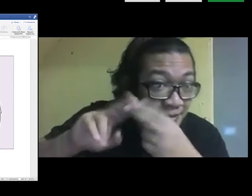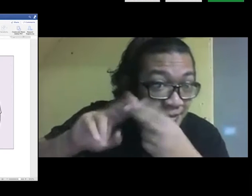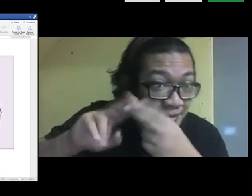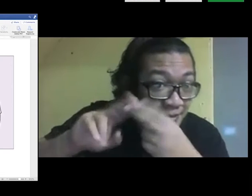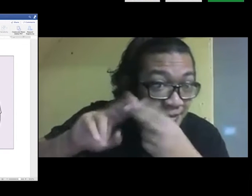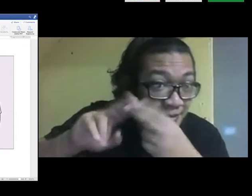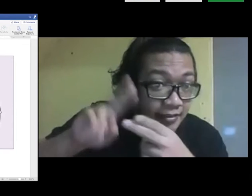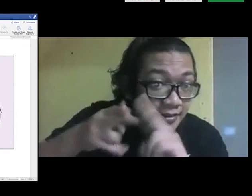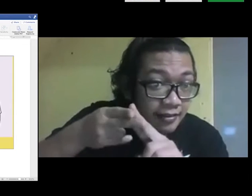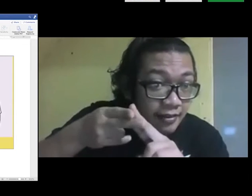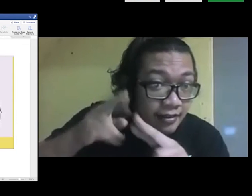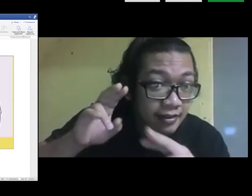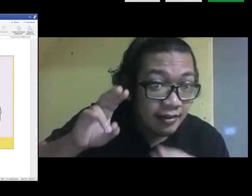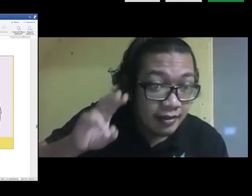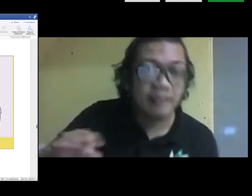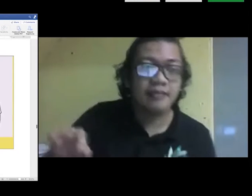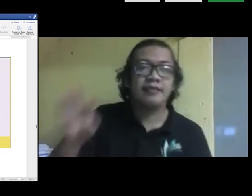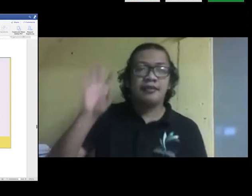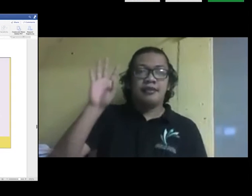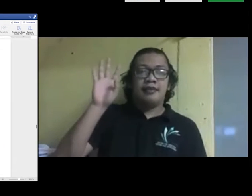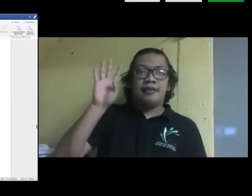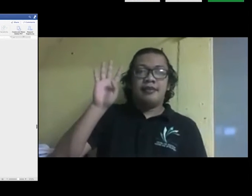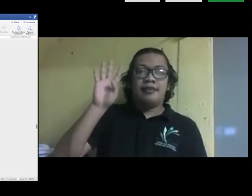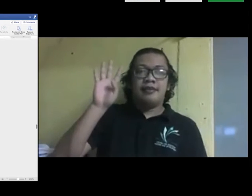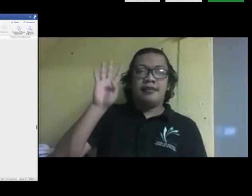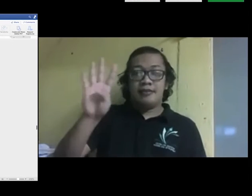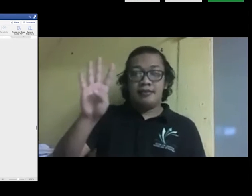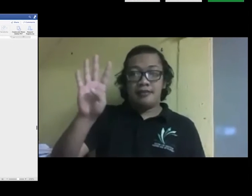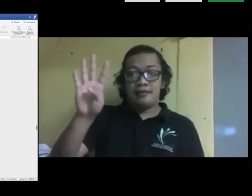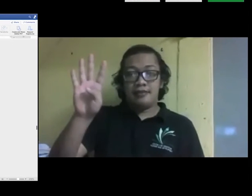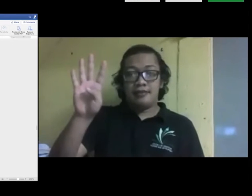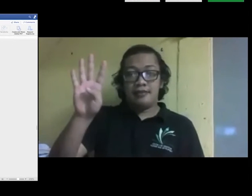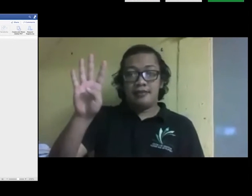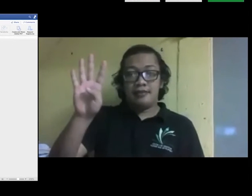Okay, am I on? All right.